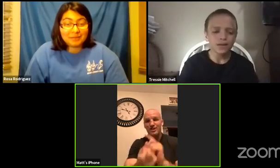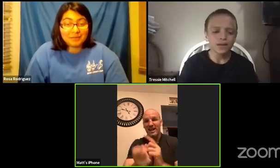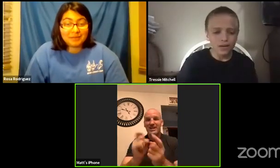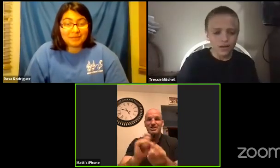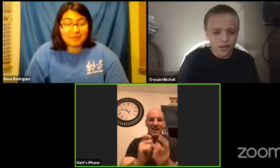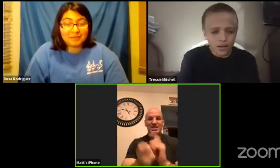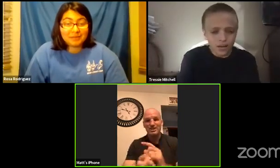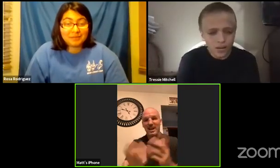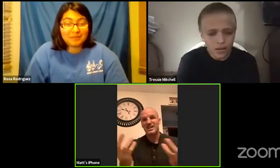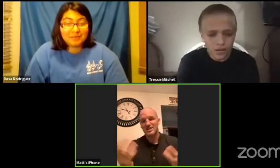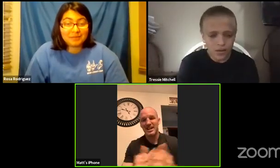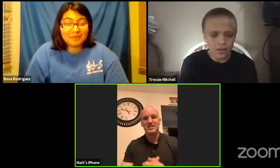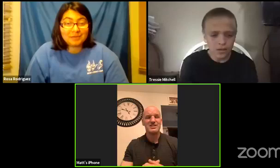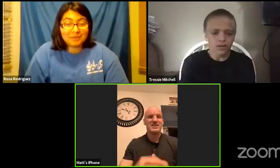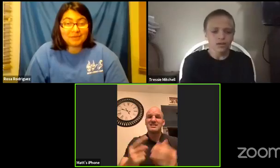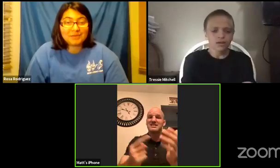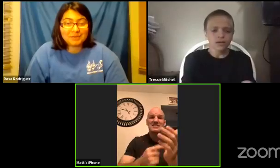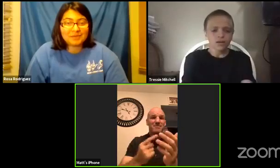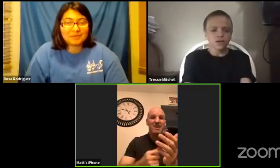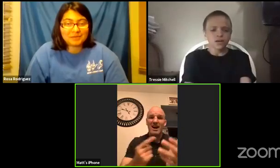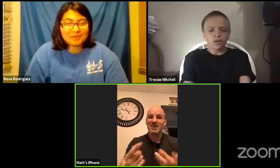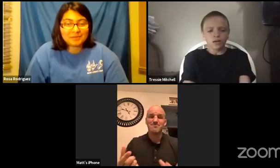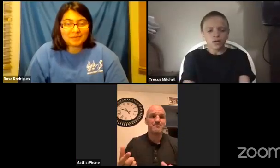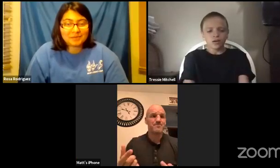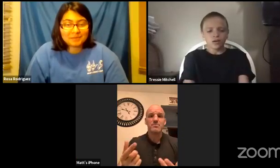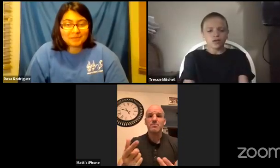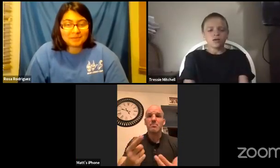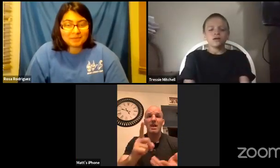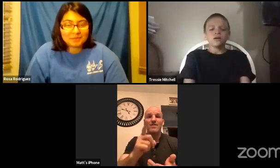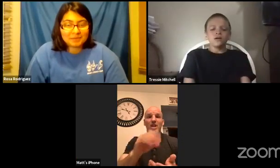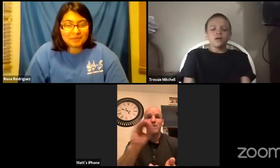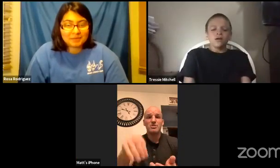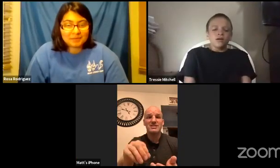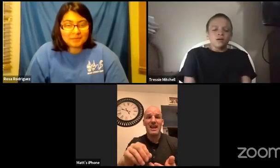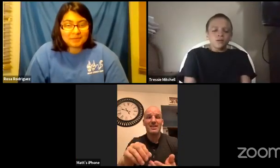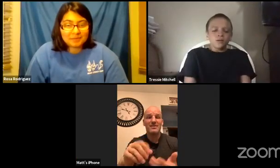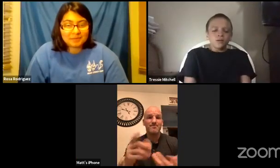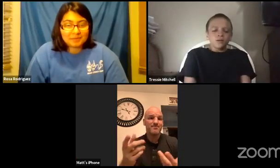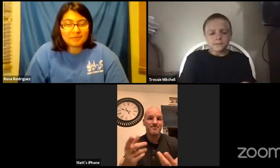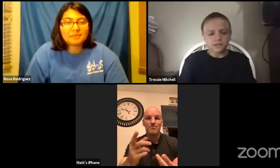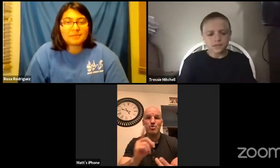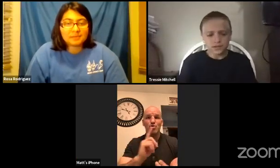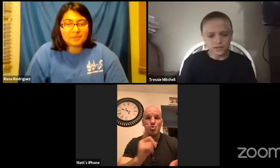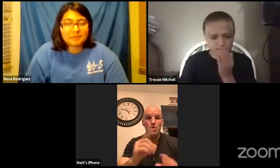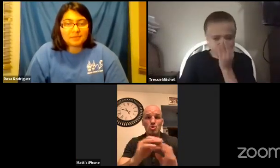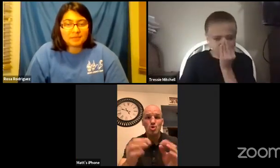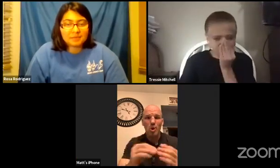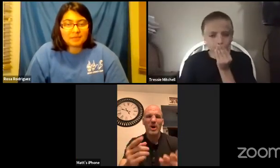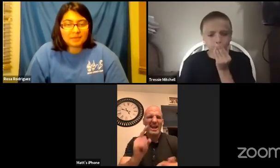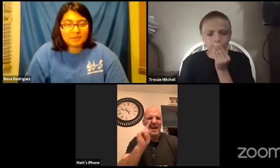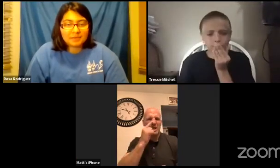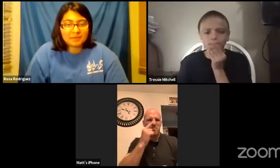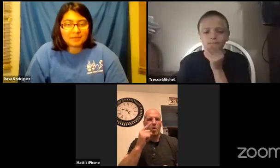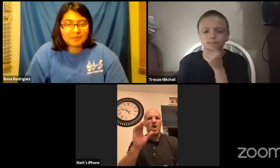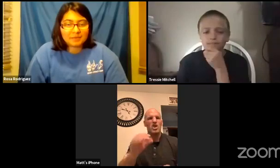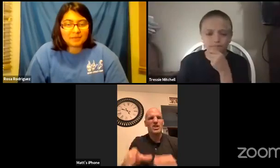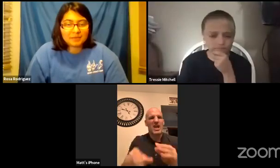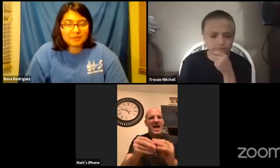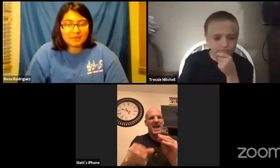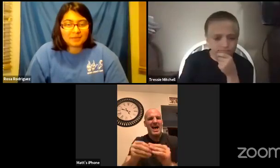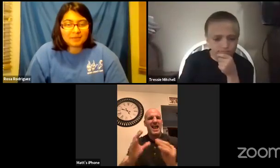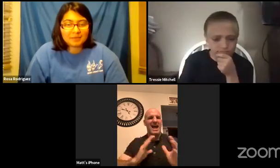project of the movie The Hammer, because as you can imagine, things change, plans change. There's a lot